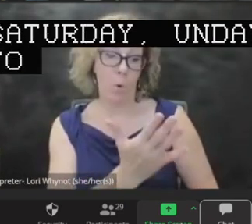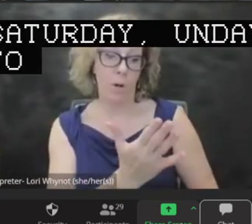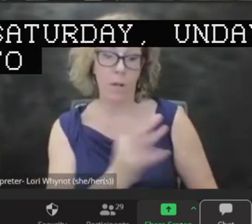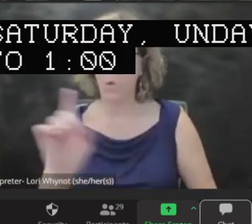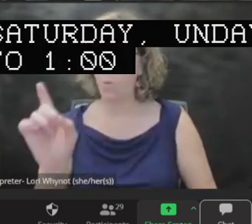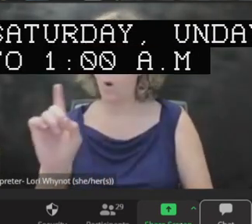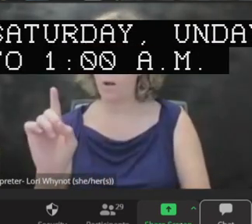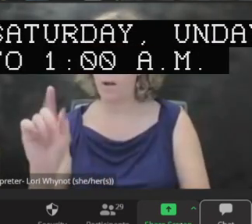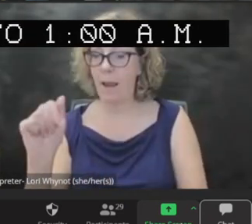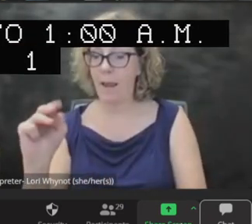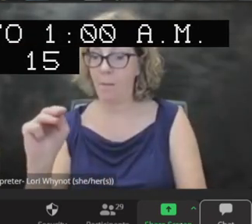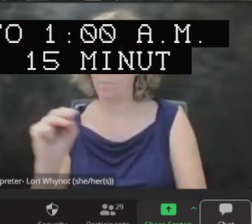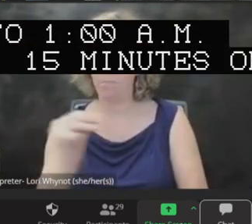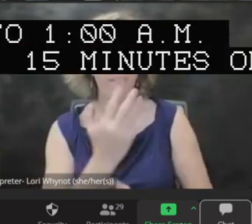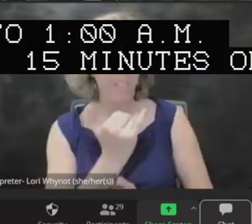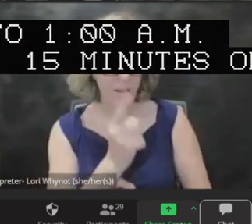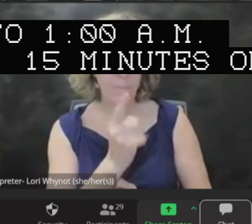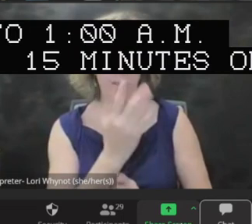better.